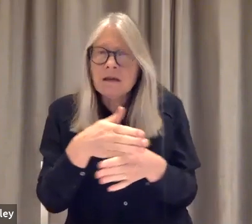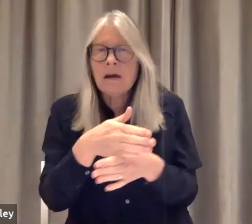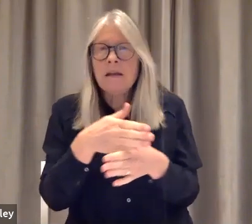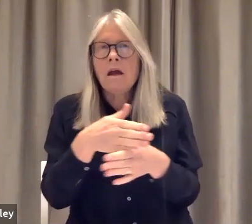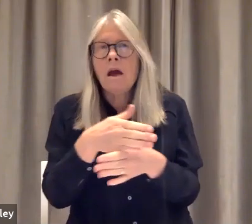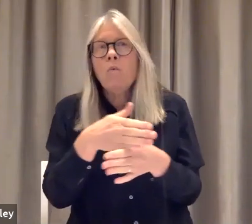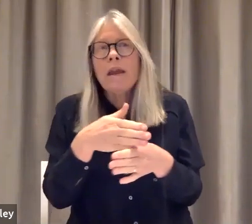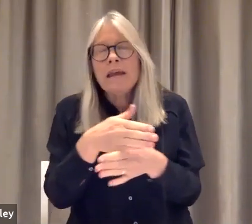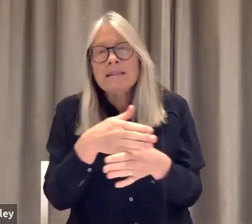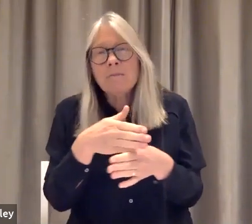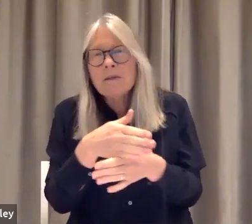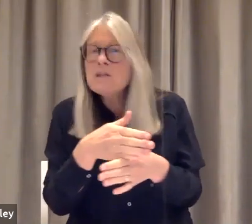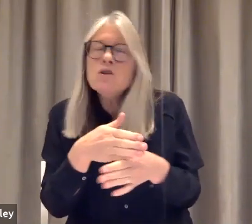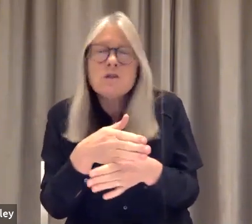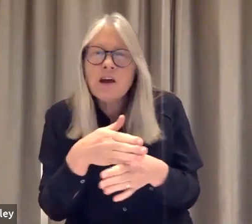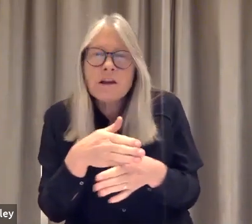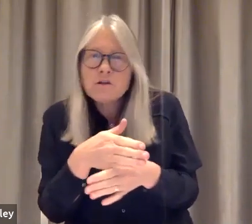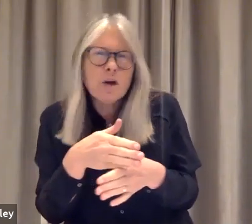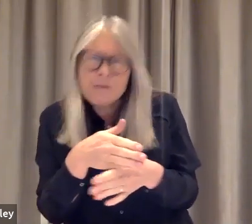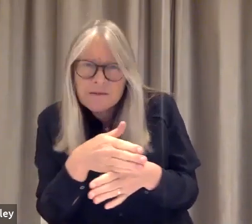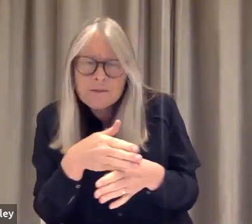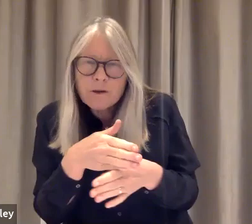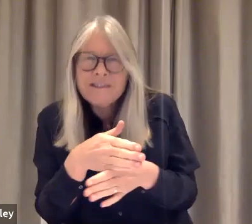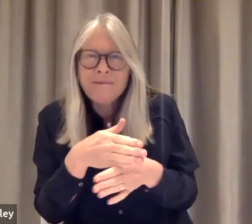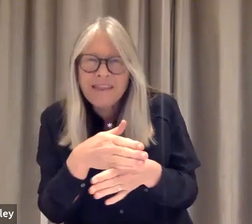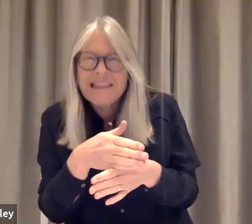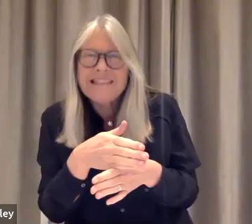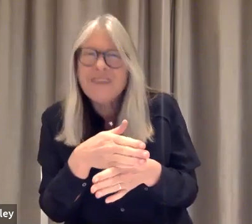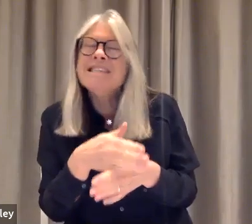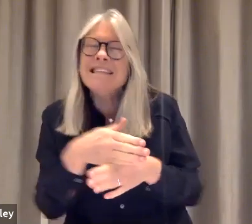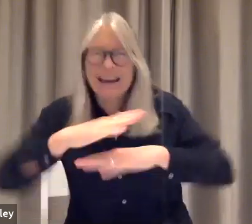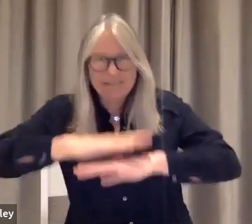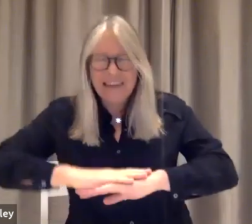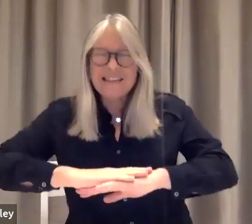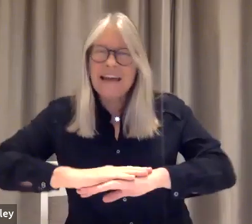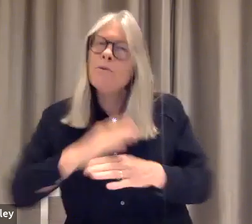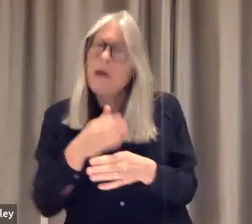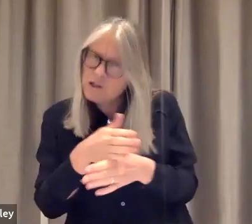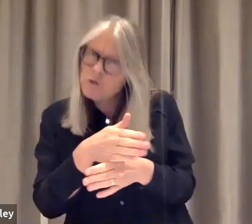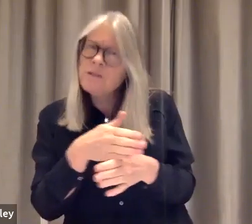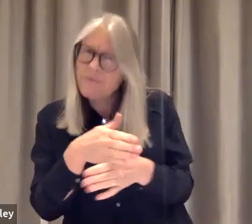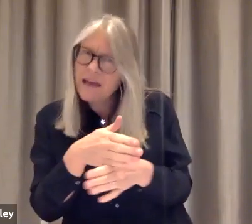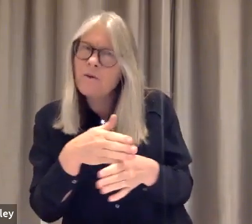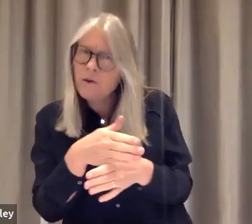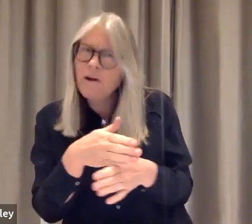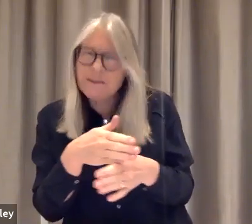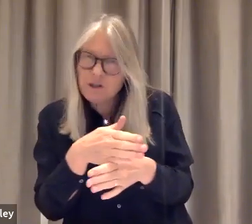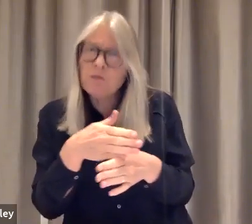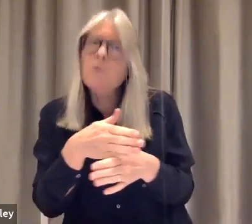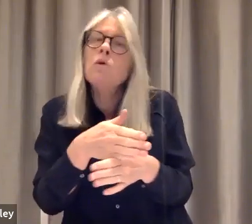sign when it's something that's not child chosen. So if it's something that they need to come and sit down at the table and do something that we've asked them to do, we'll call